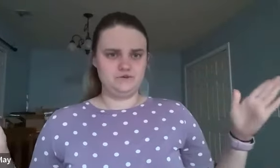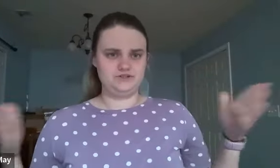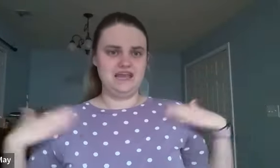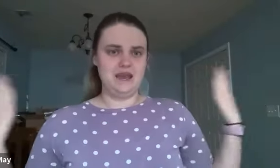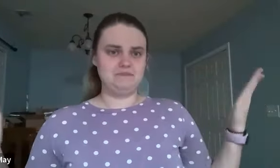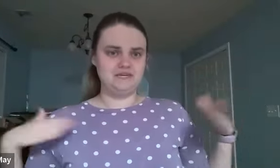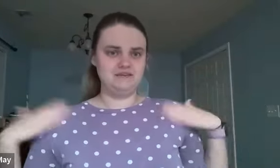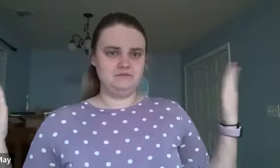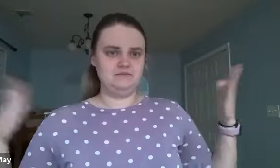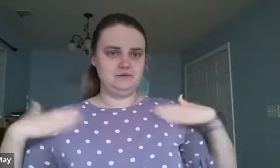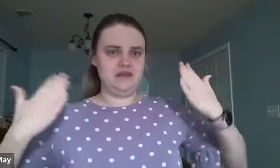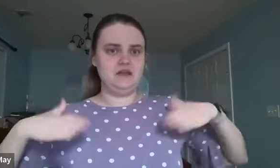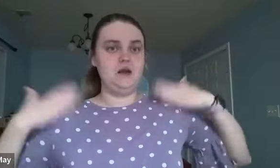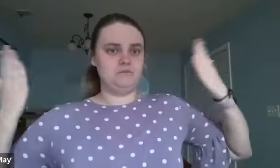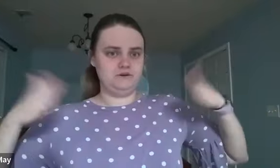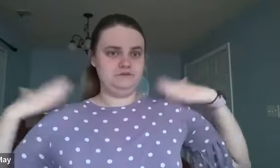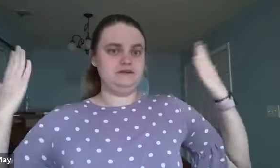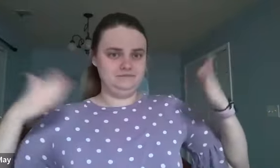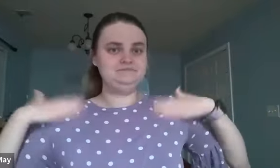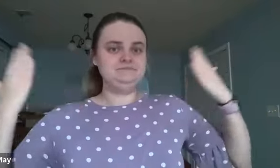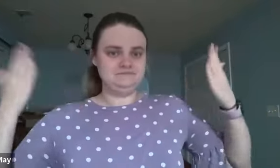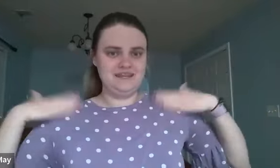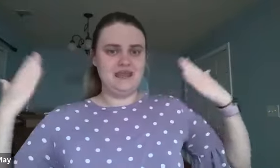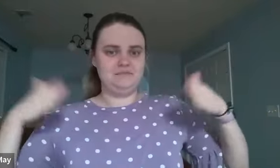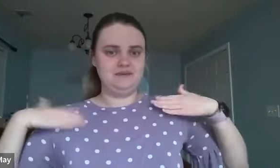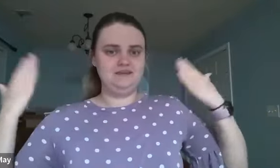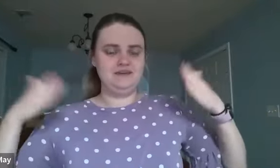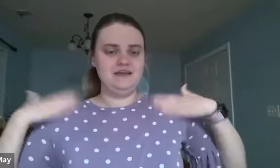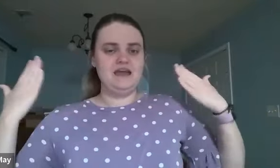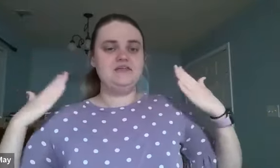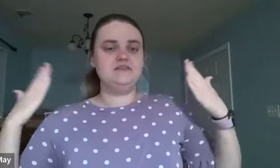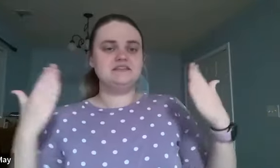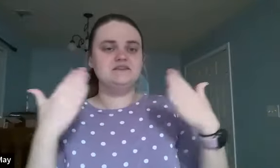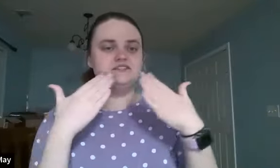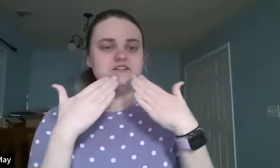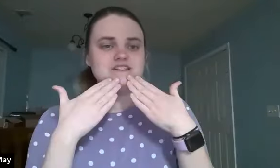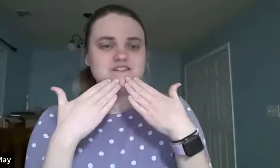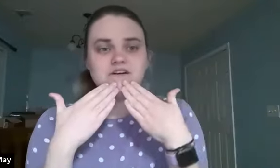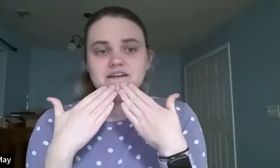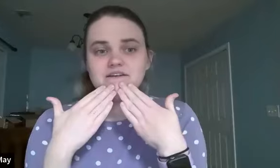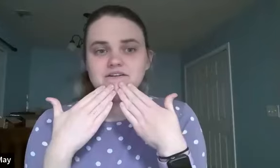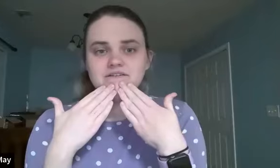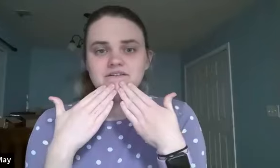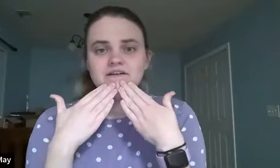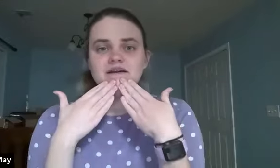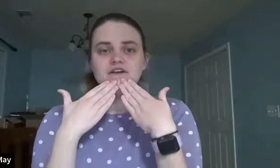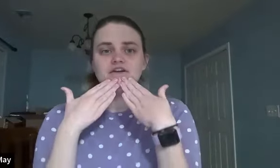which is happy. You pattern upward. Happy. And then Thanksgiving is you're going to start here and you're going to